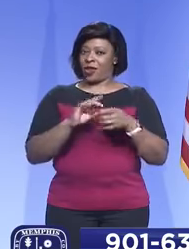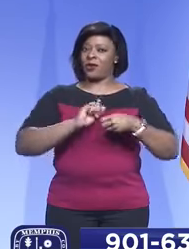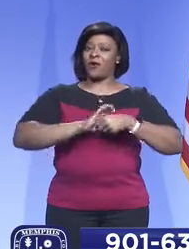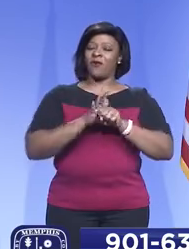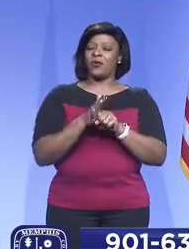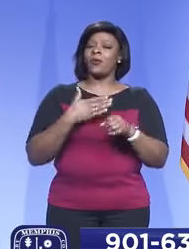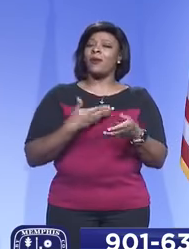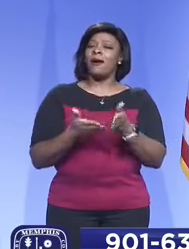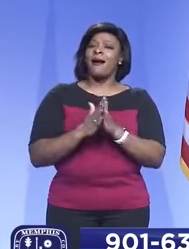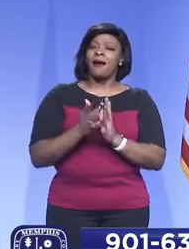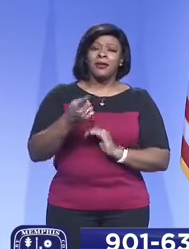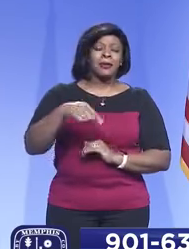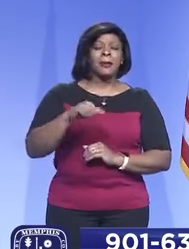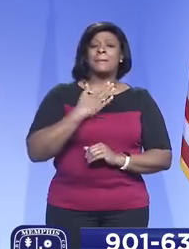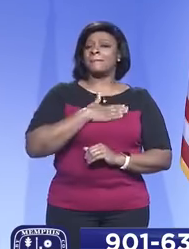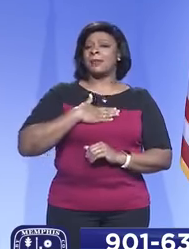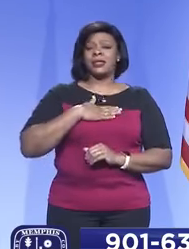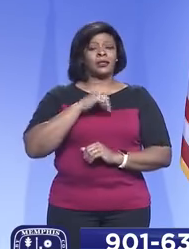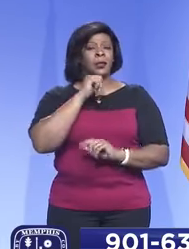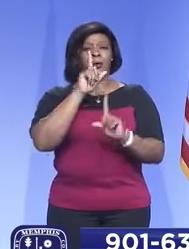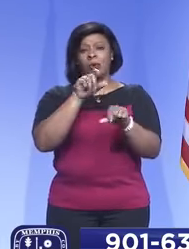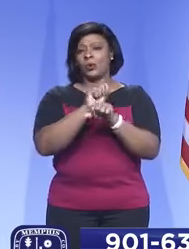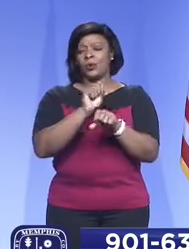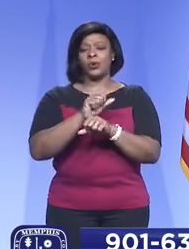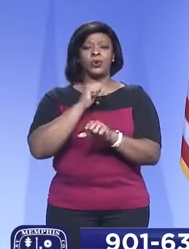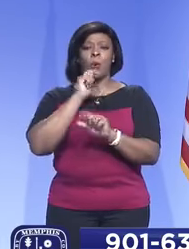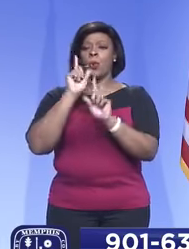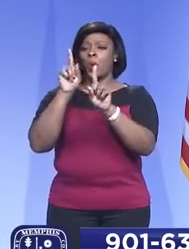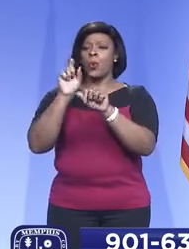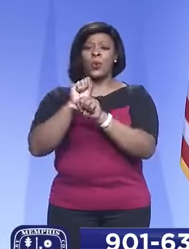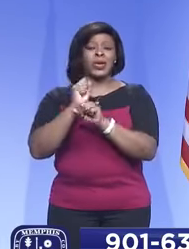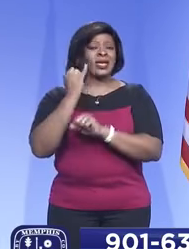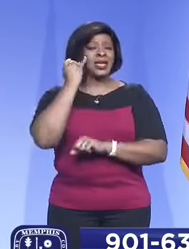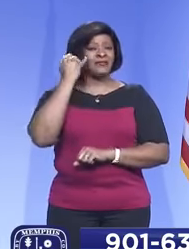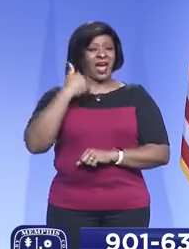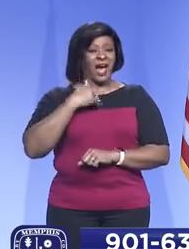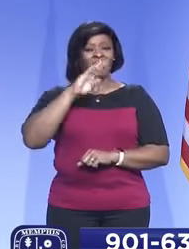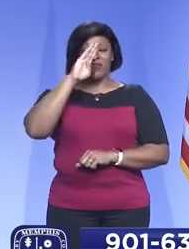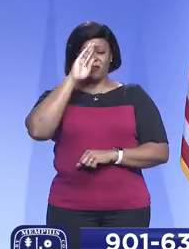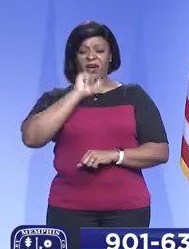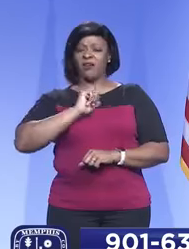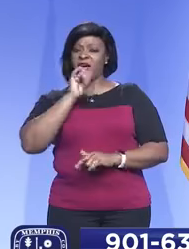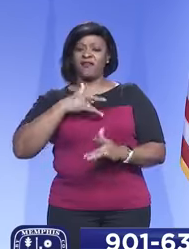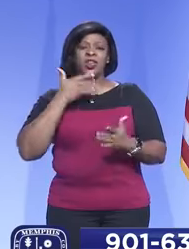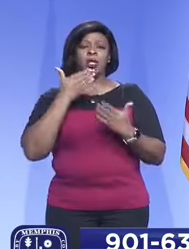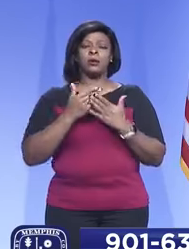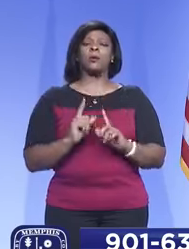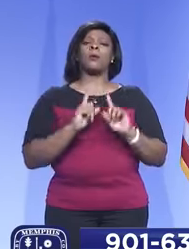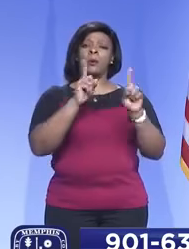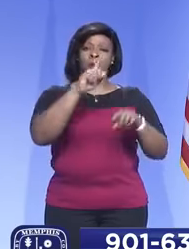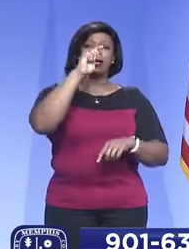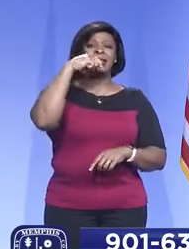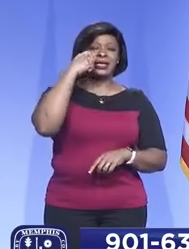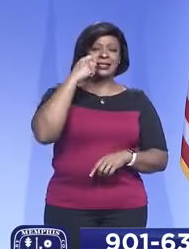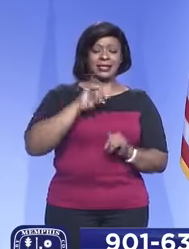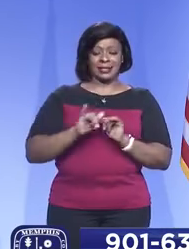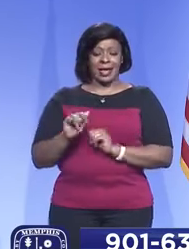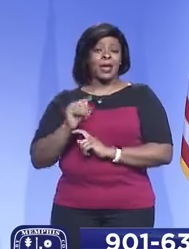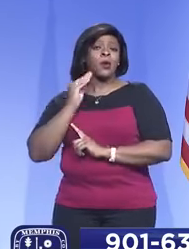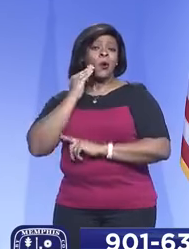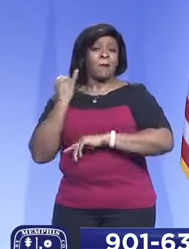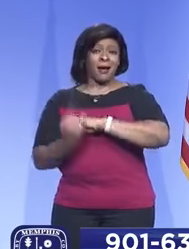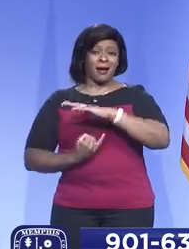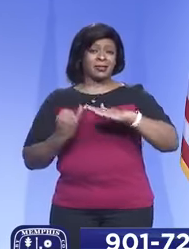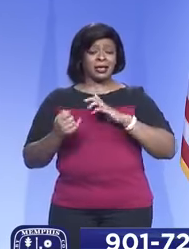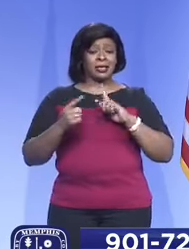we ask that you do not go to work, do not report to work if you have symptoms, get tested, and remain